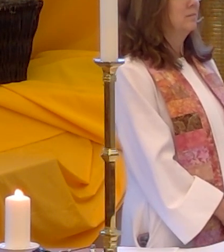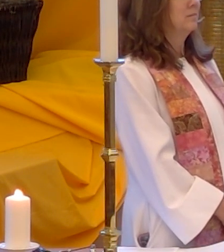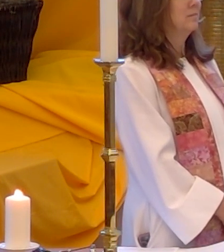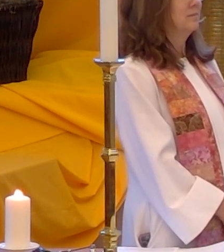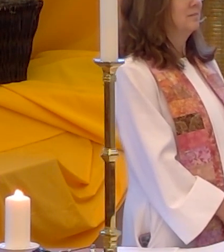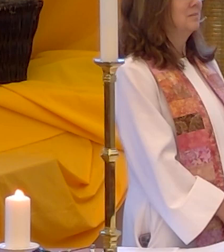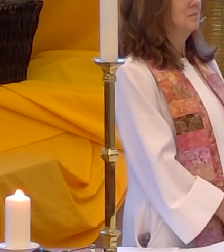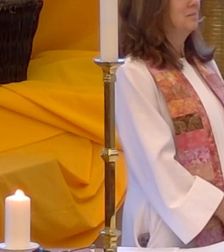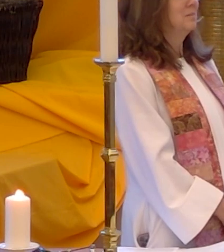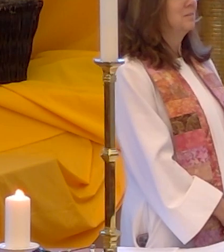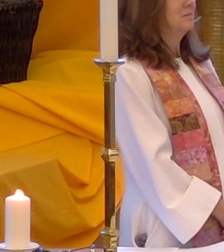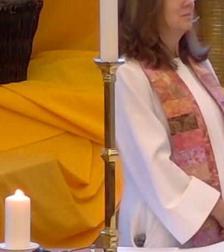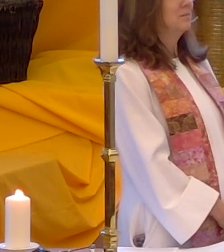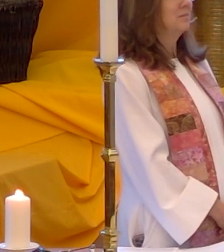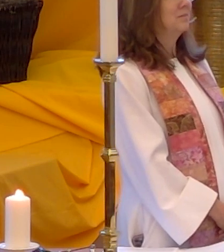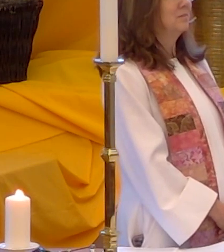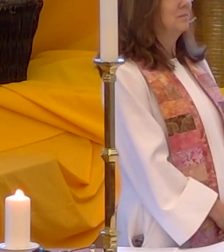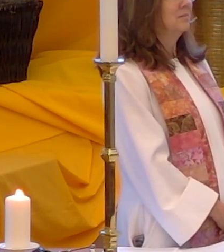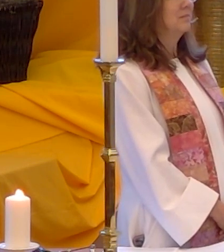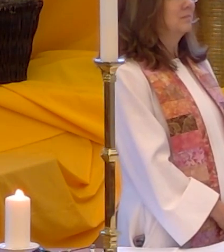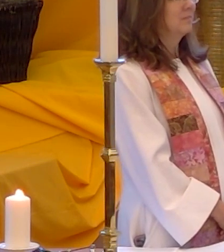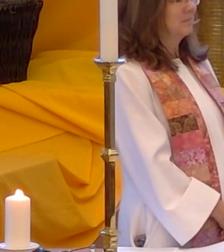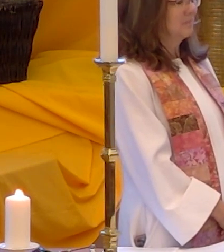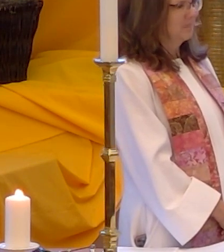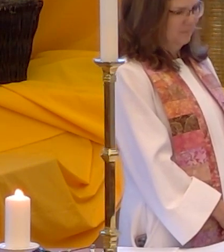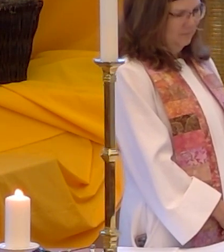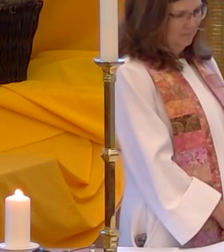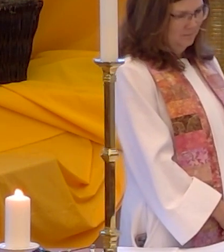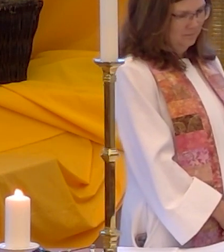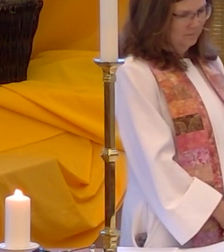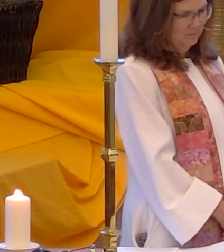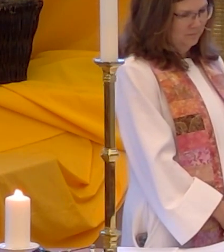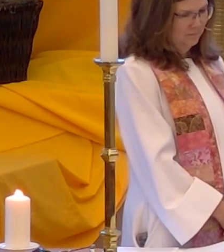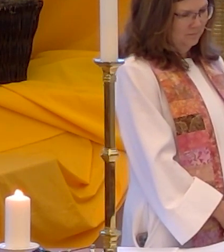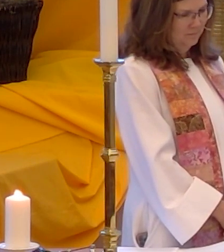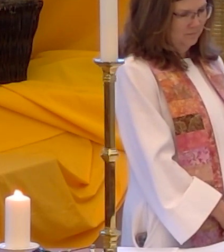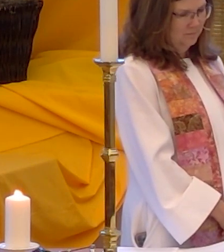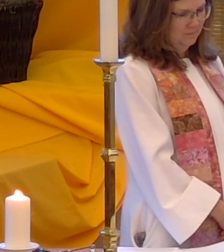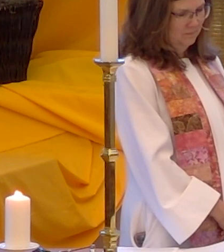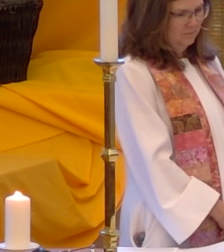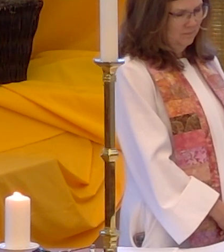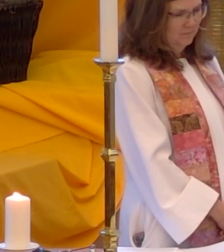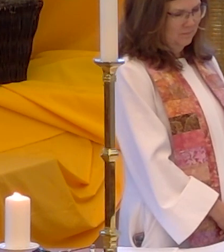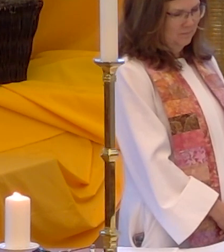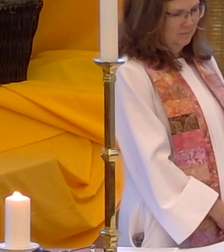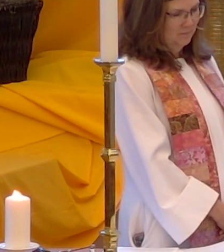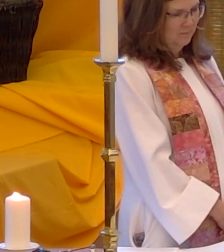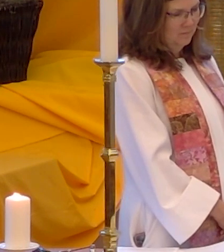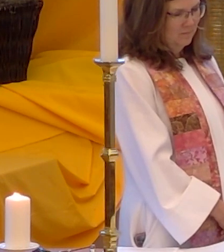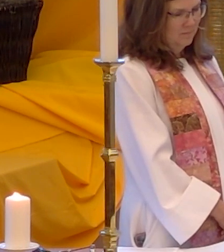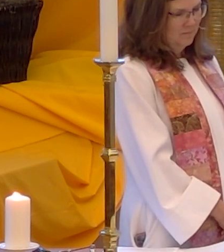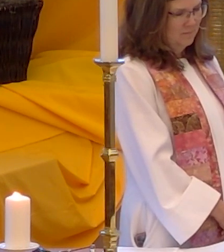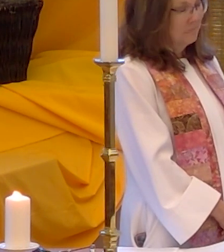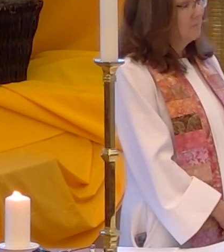It is right and a good and joyful thing, always and everywhere, to give thanks to you, Almighty God, Creator of heaven and